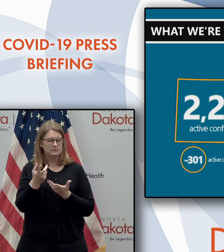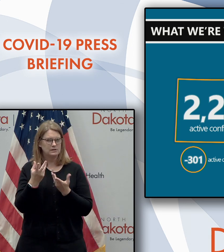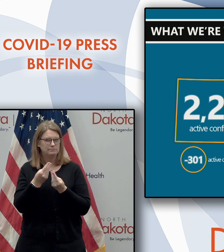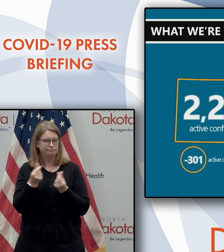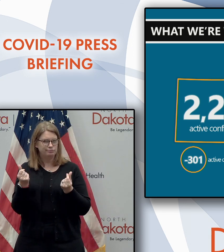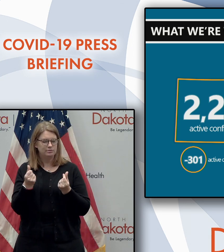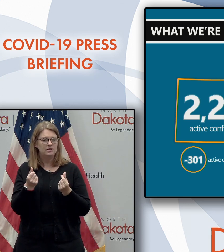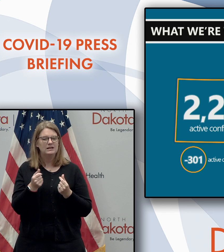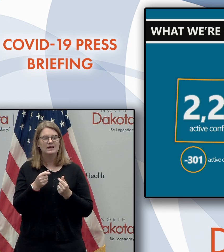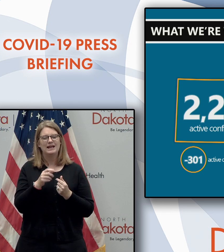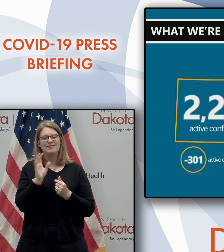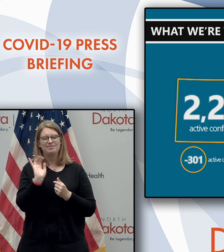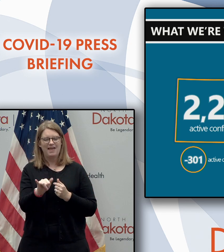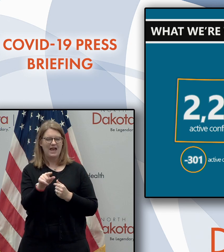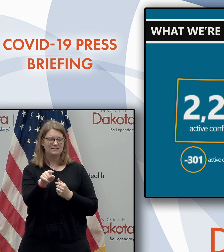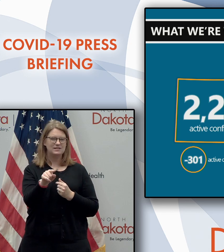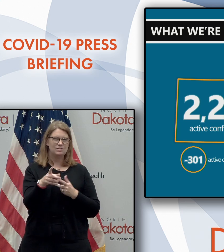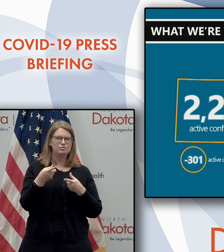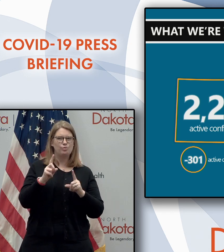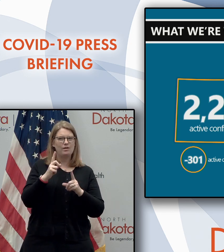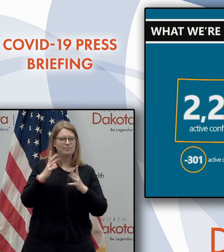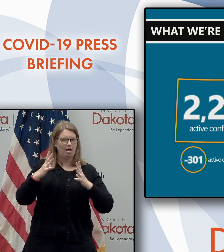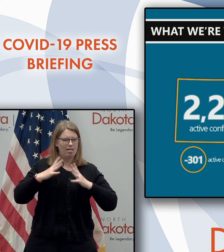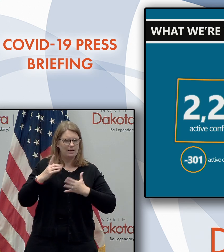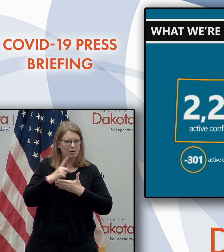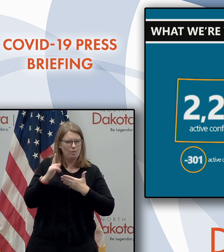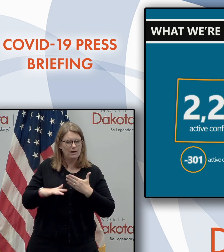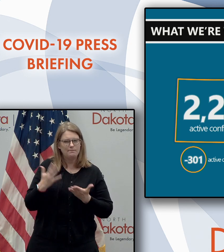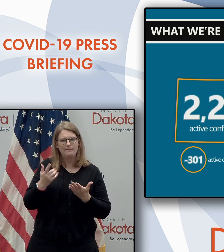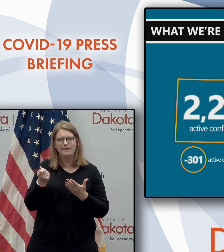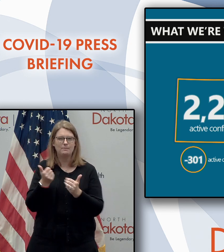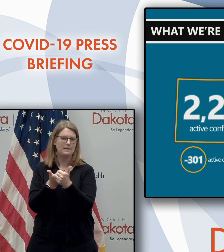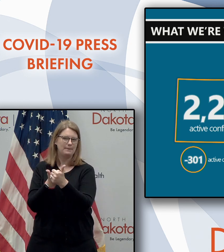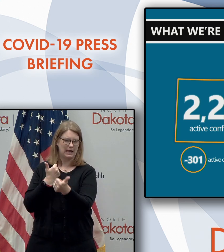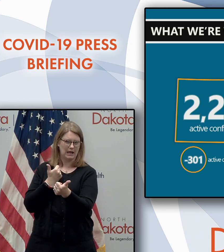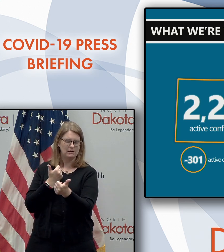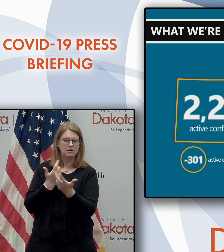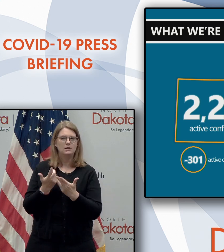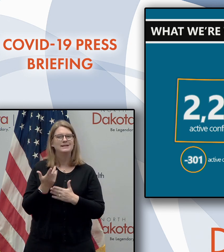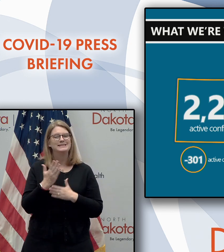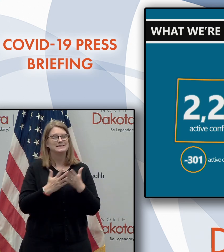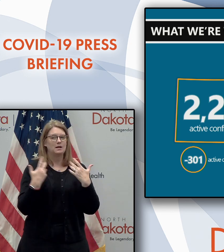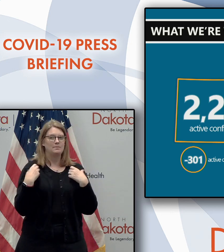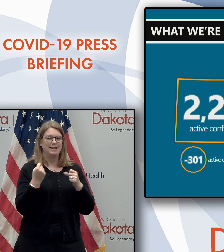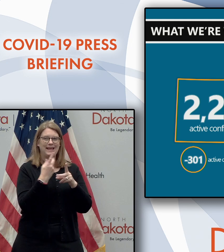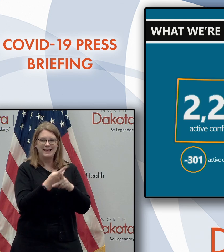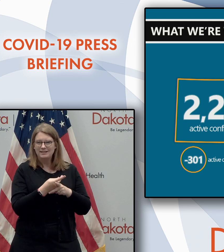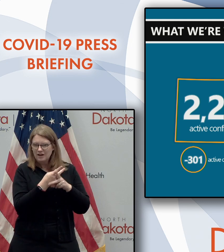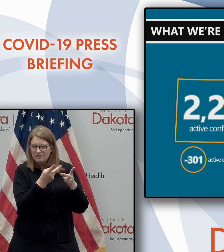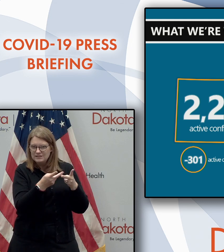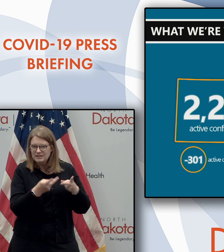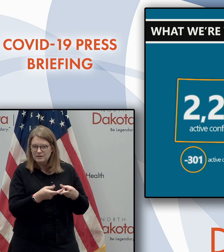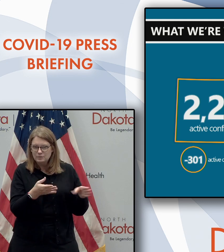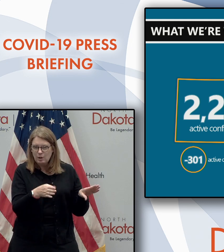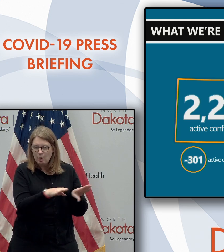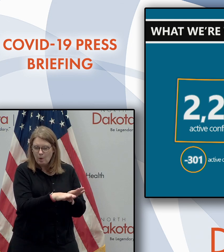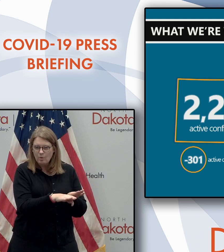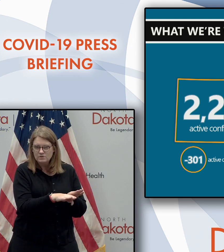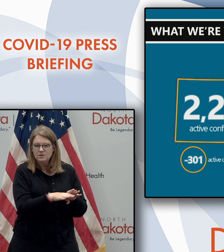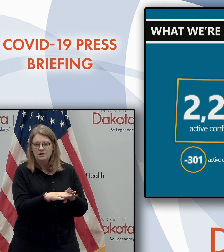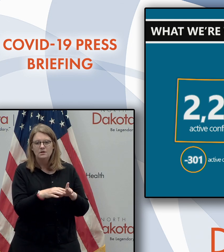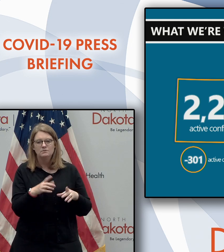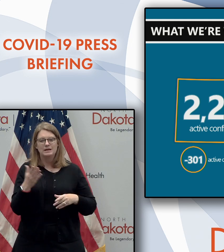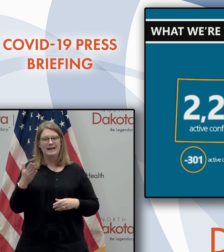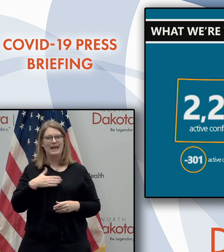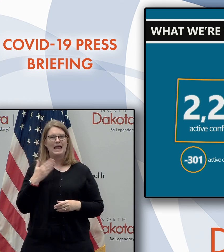of a lag in the data over the holiday weekend as some healthcare facilities were closed yesterday, but happy to see